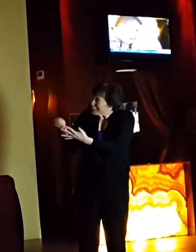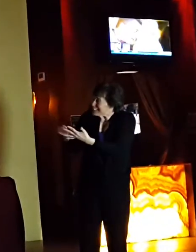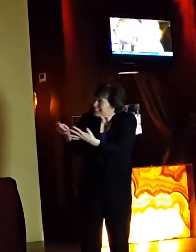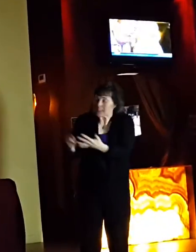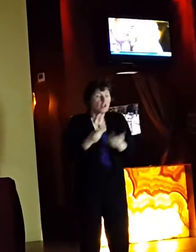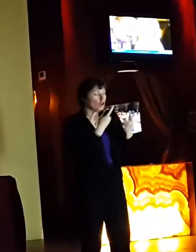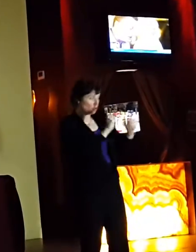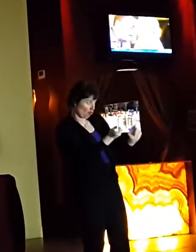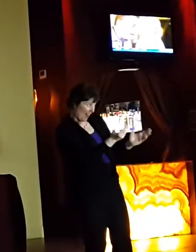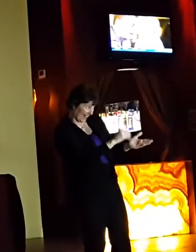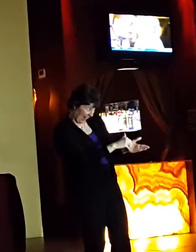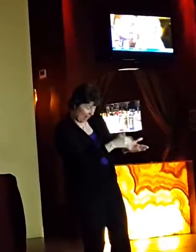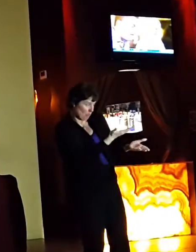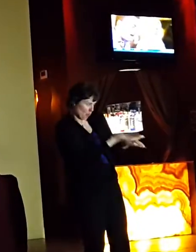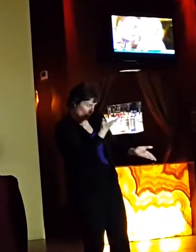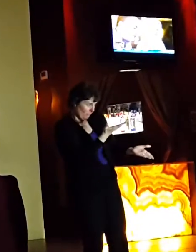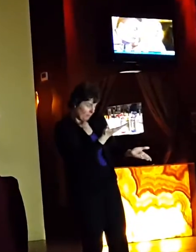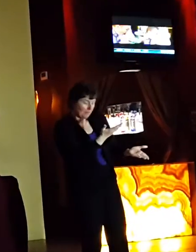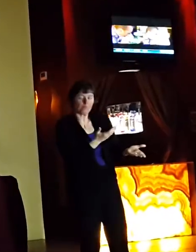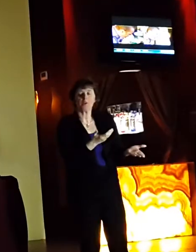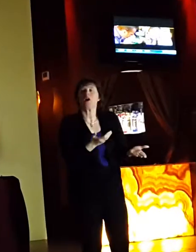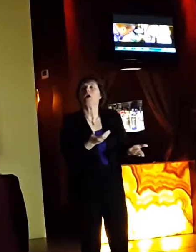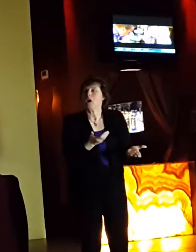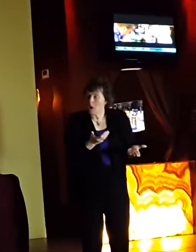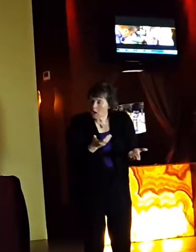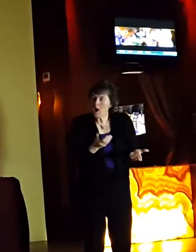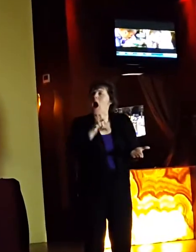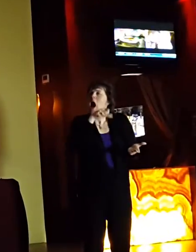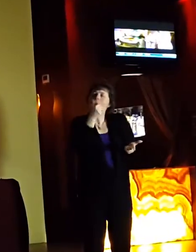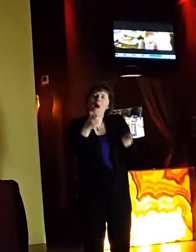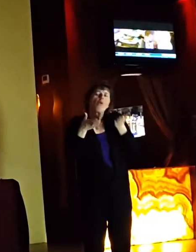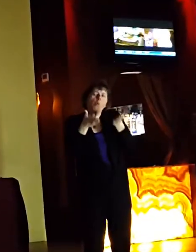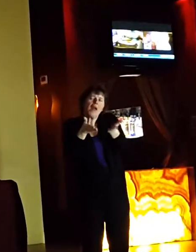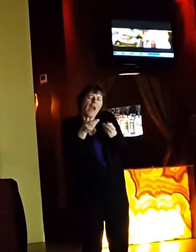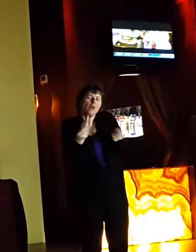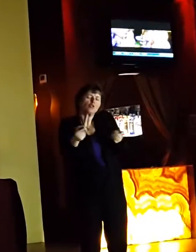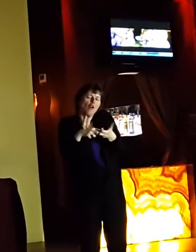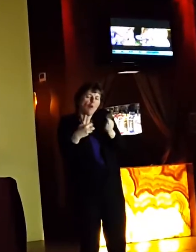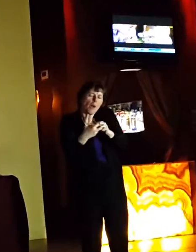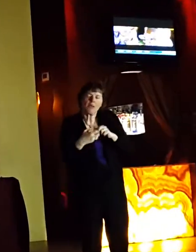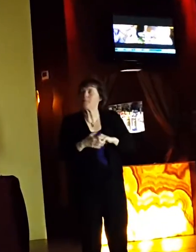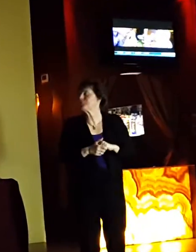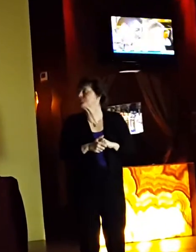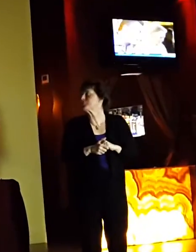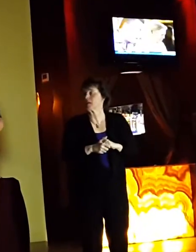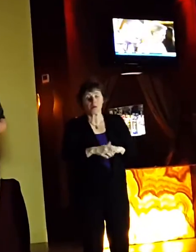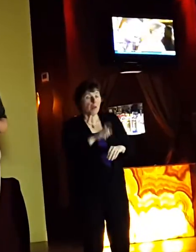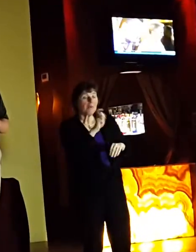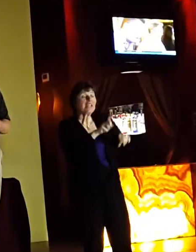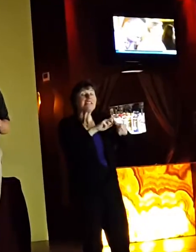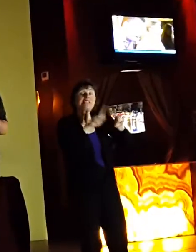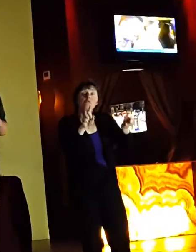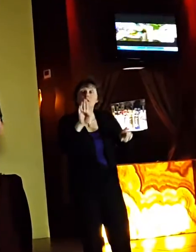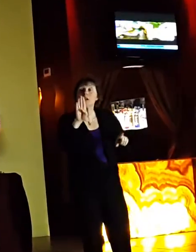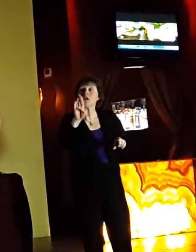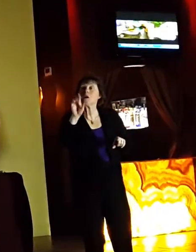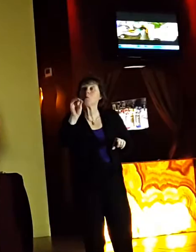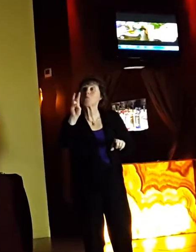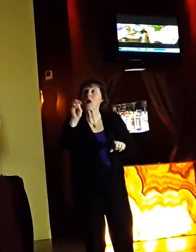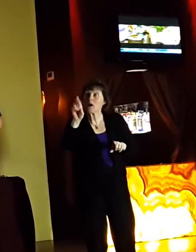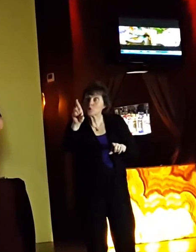try it again so we can confirm. And then we think of alternative ways to solve the problem. So maybe you'll need to use a different browser. You'll need to restart